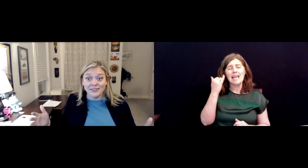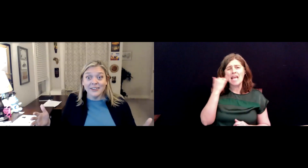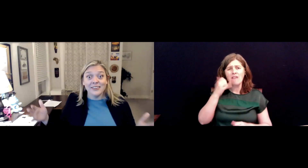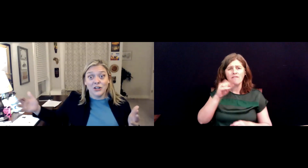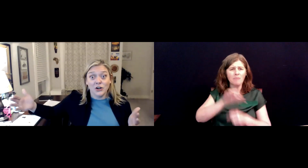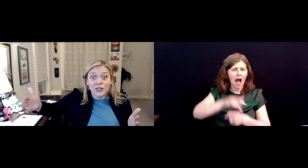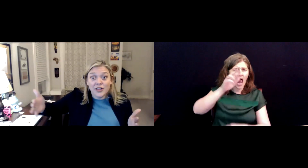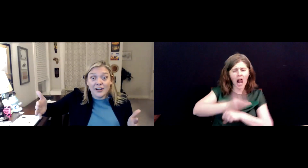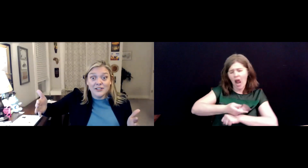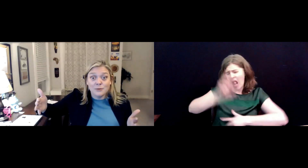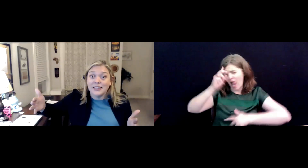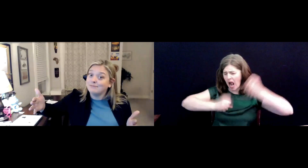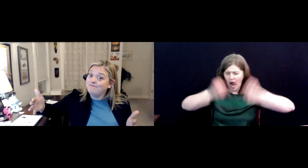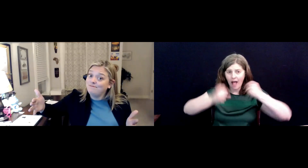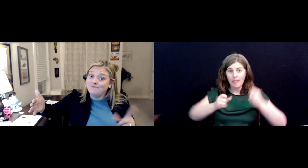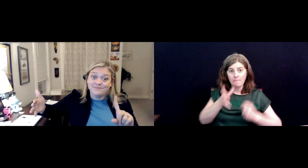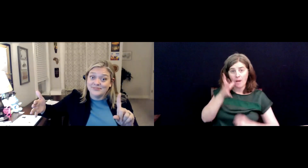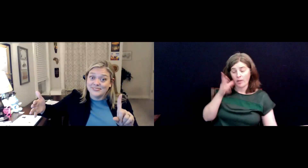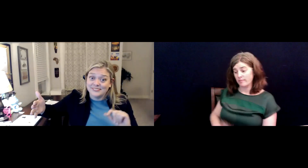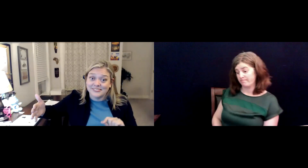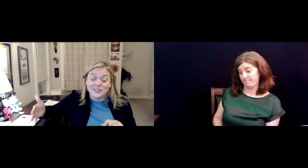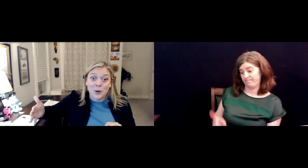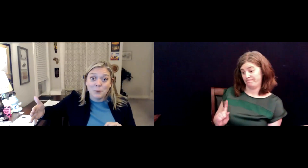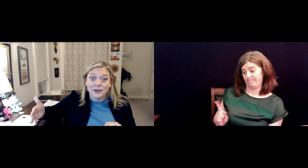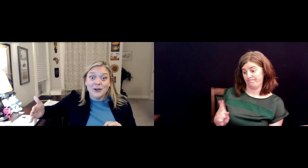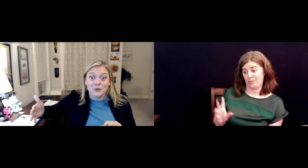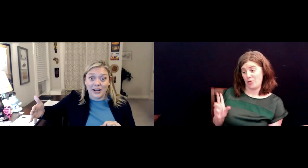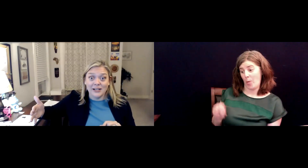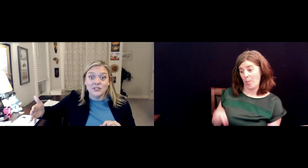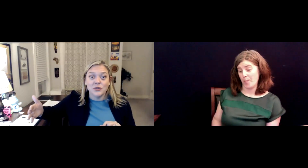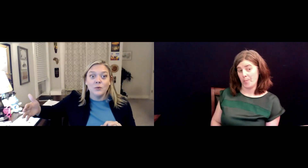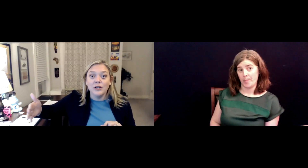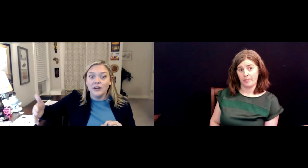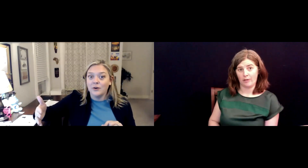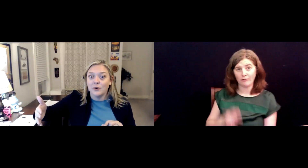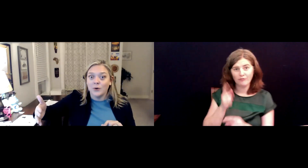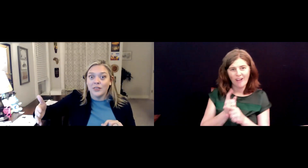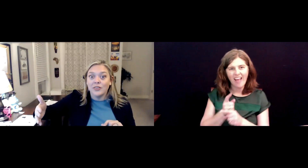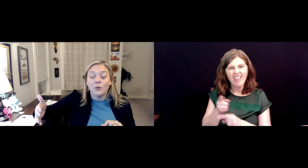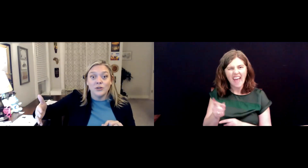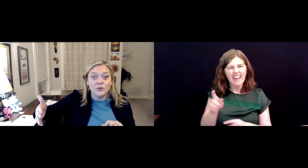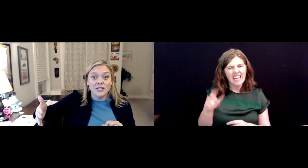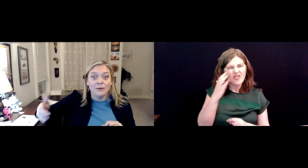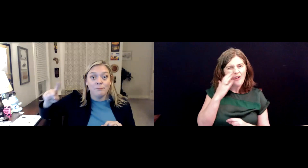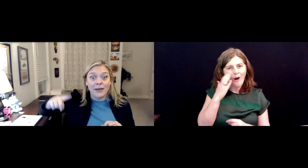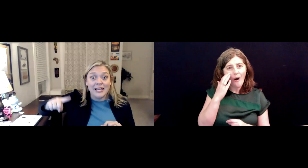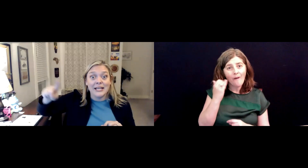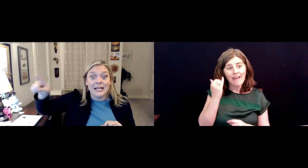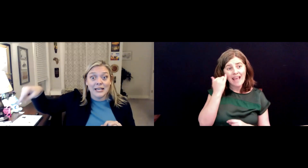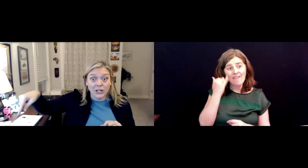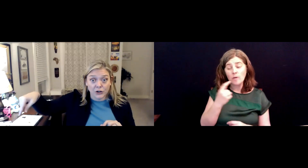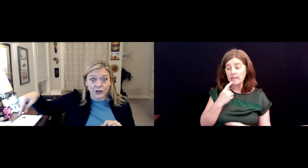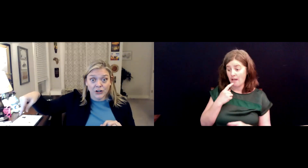fit, that you're there to be like, nope, right? And so they want to know that when you say